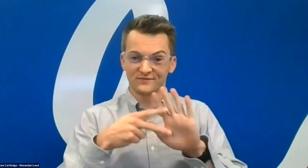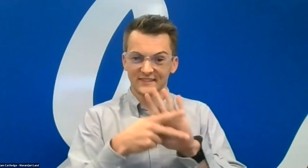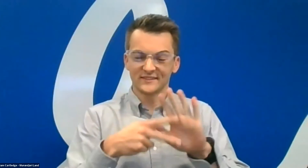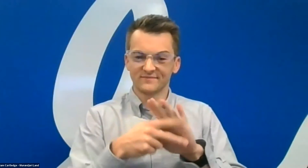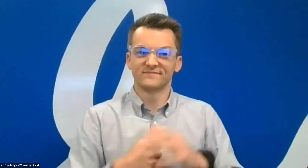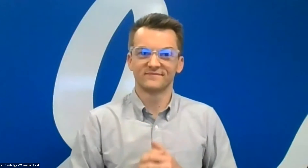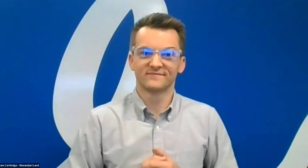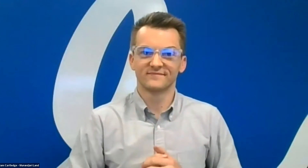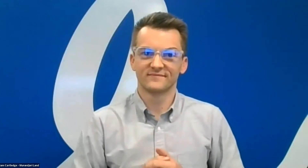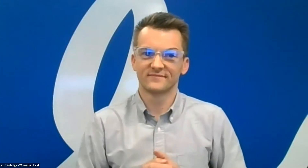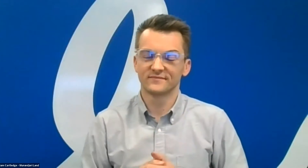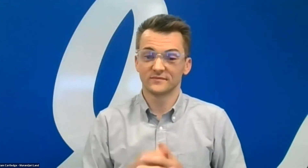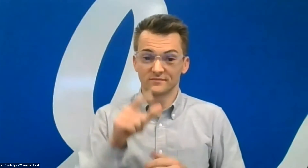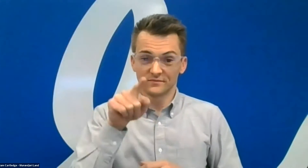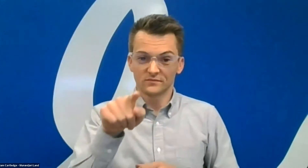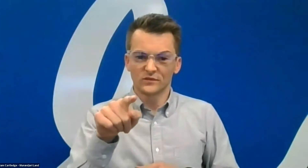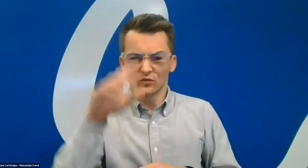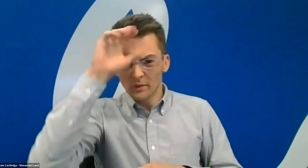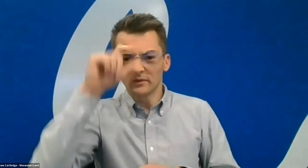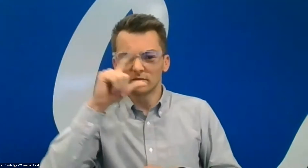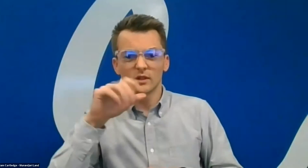Well, I hope you enjoyed watching those videos.